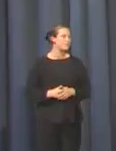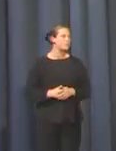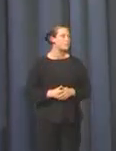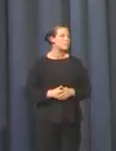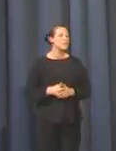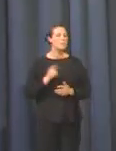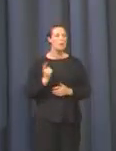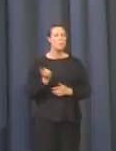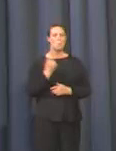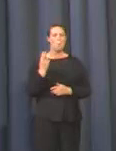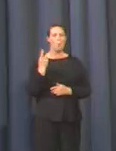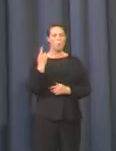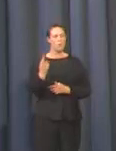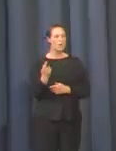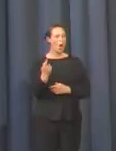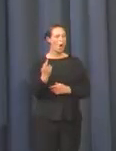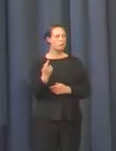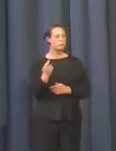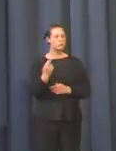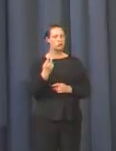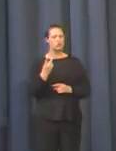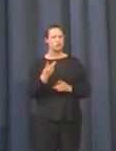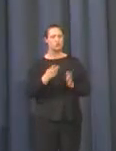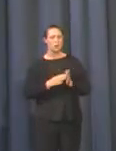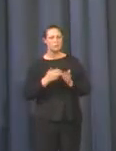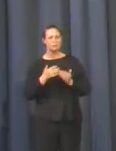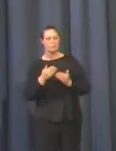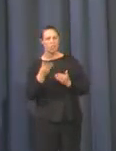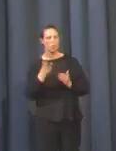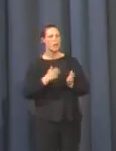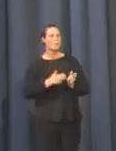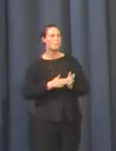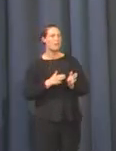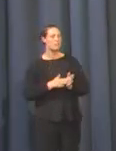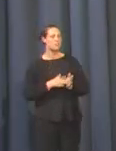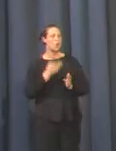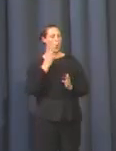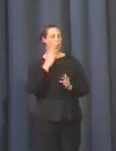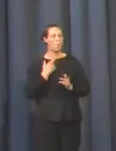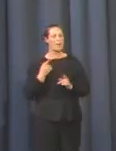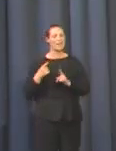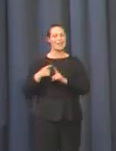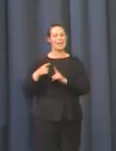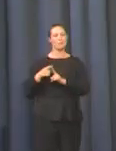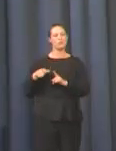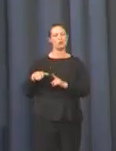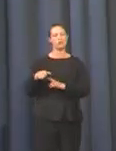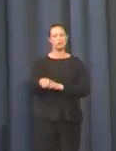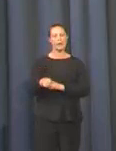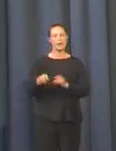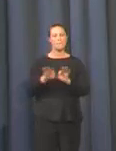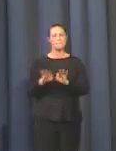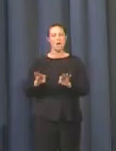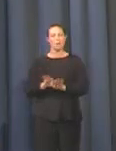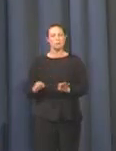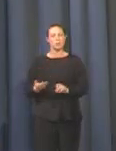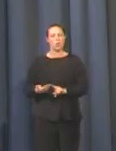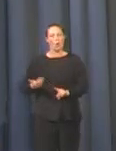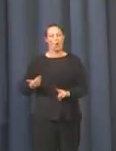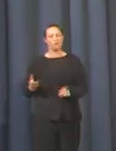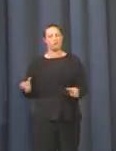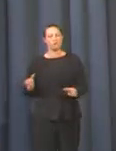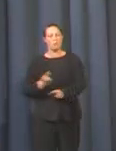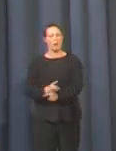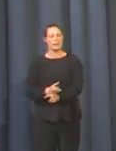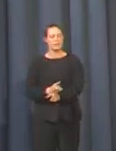But we're hopeful that within 2 to 3 months, once the pipeline in Edinburgh Street is replaced and once our online